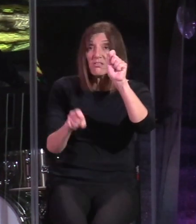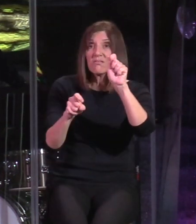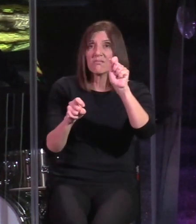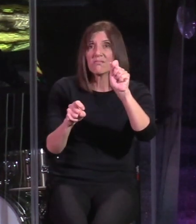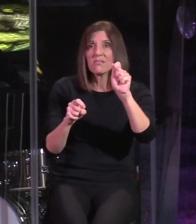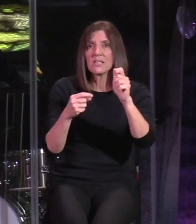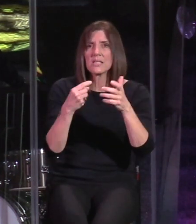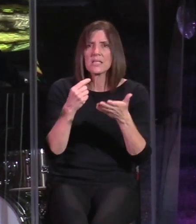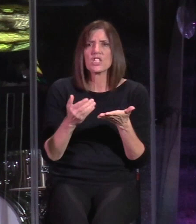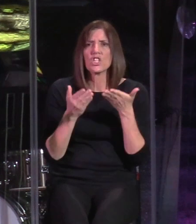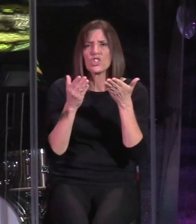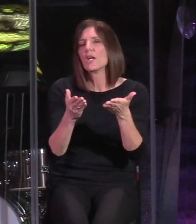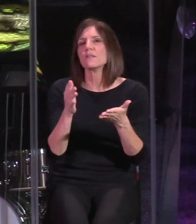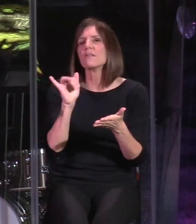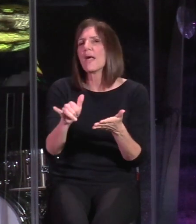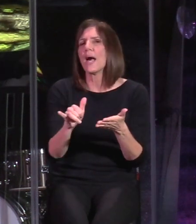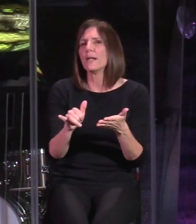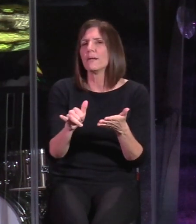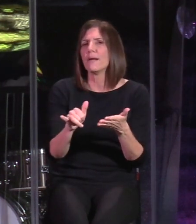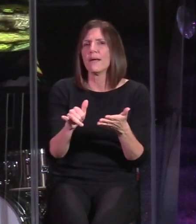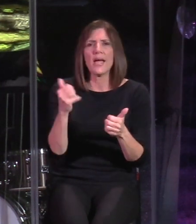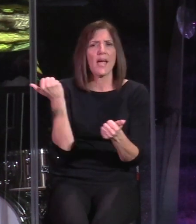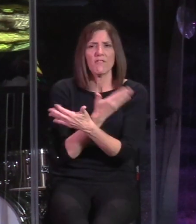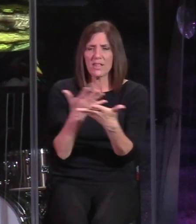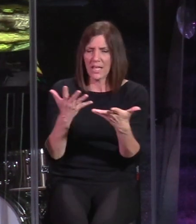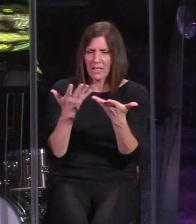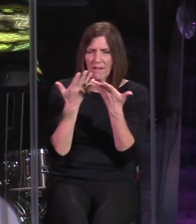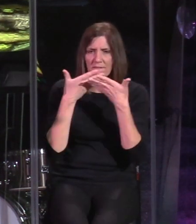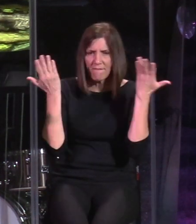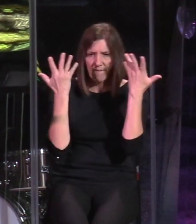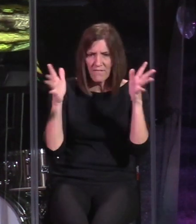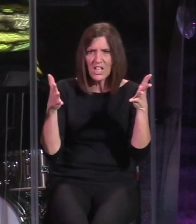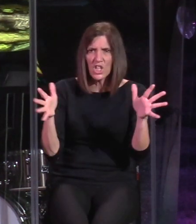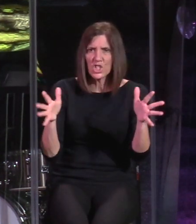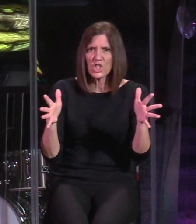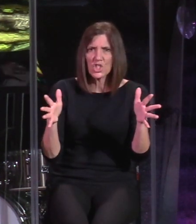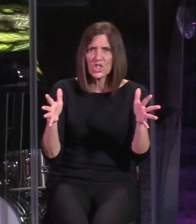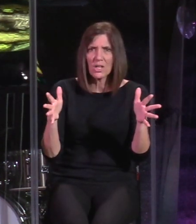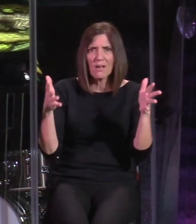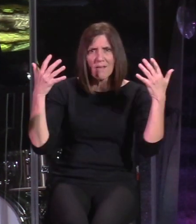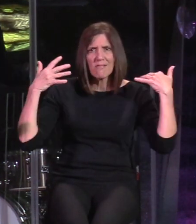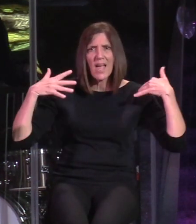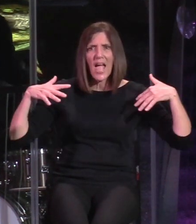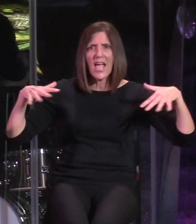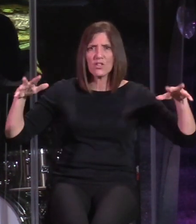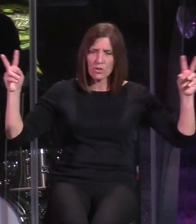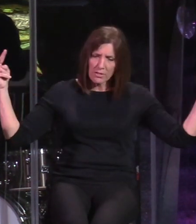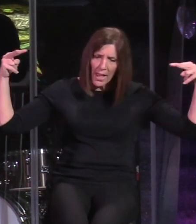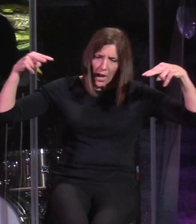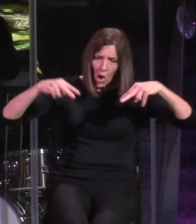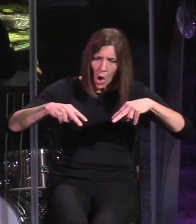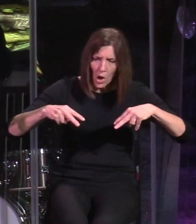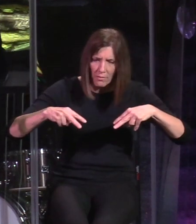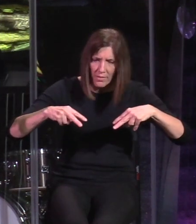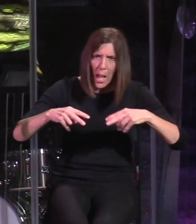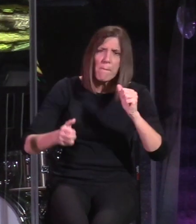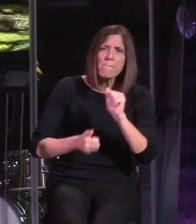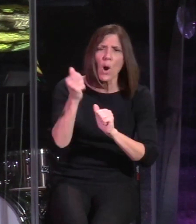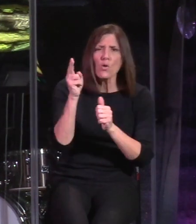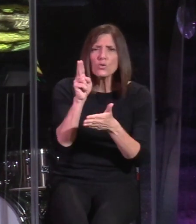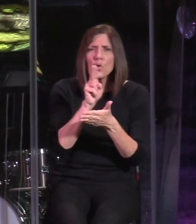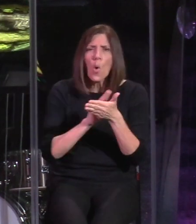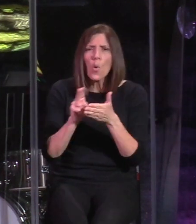that the theological necessity is that it's removed. He says the angelic guardians are dismissed and re-entry into the